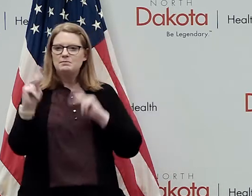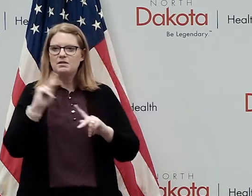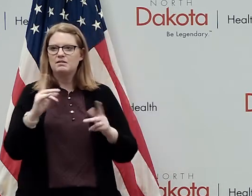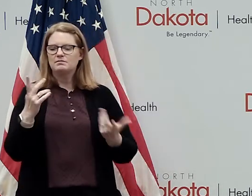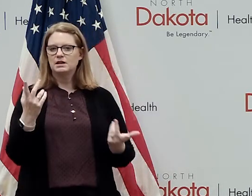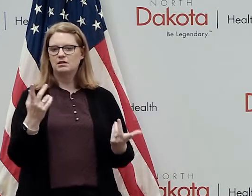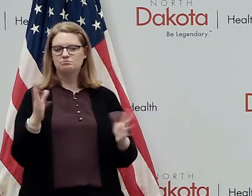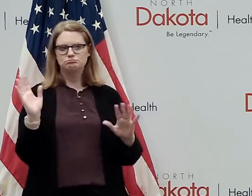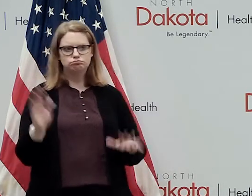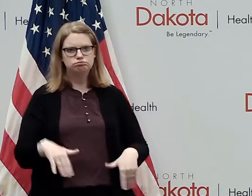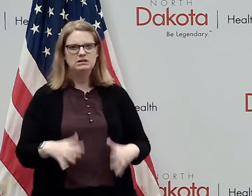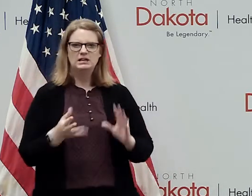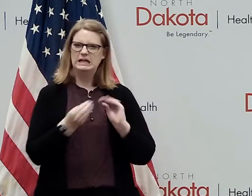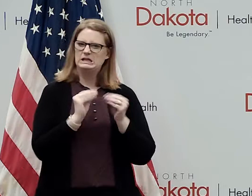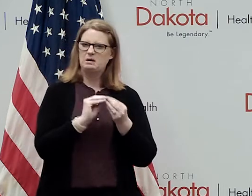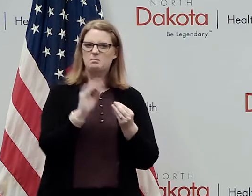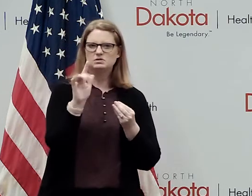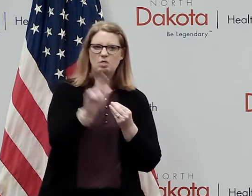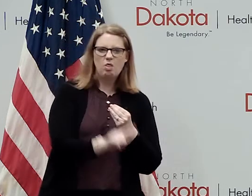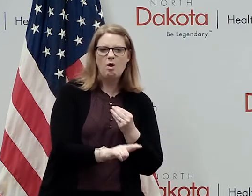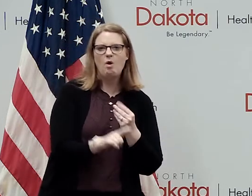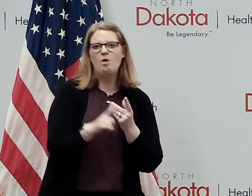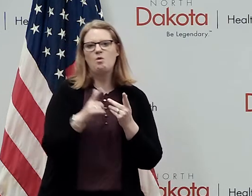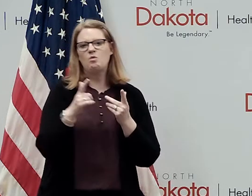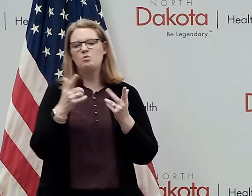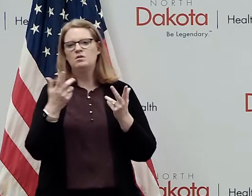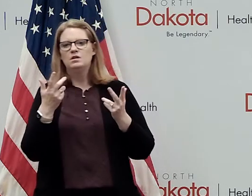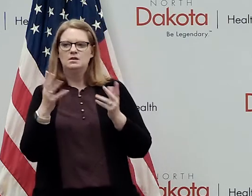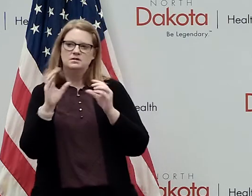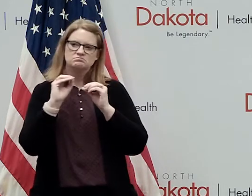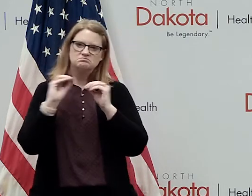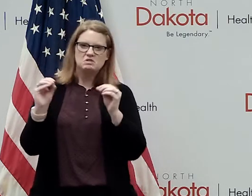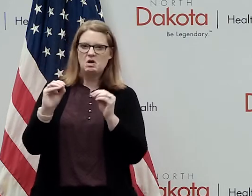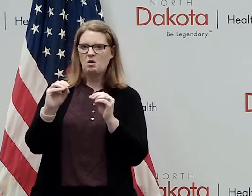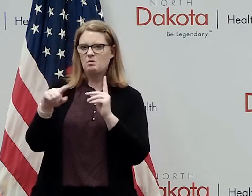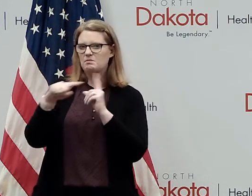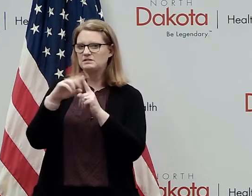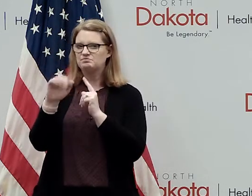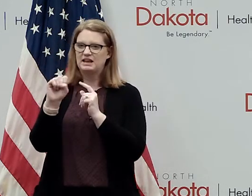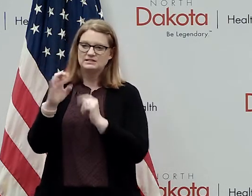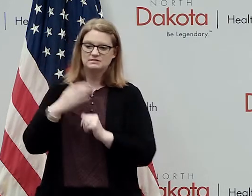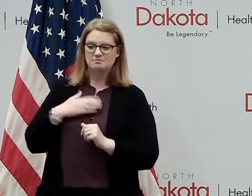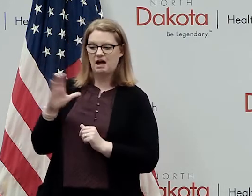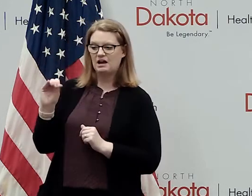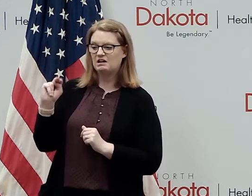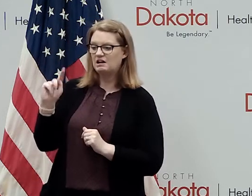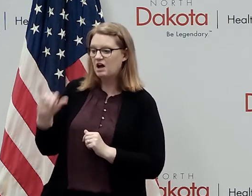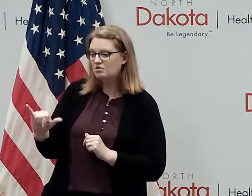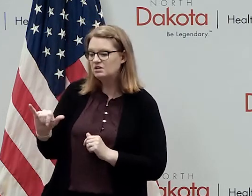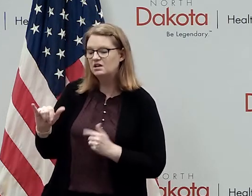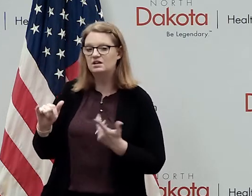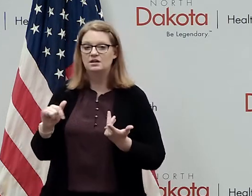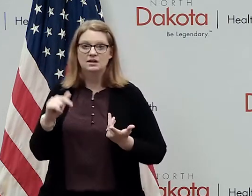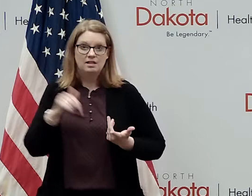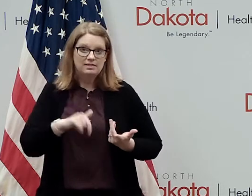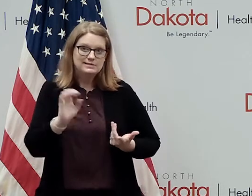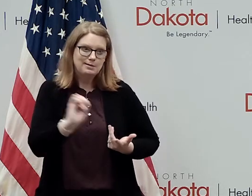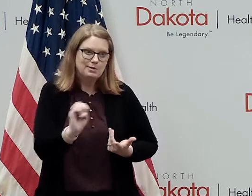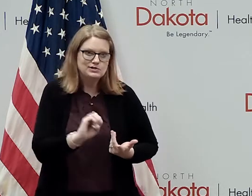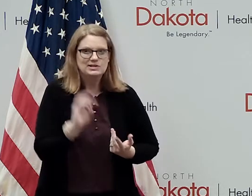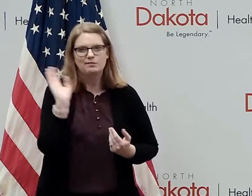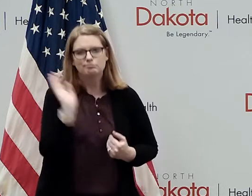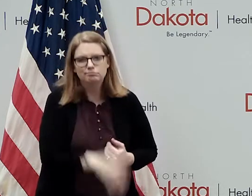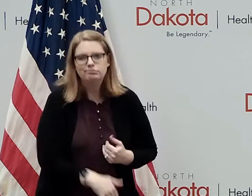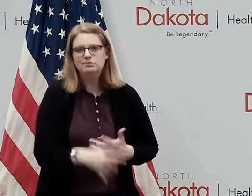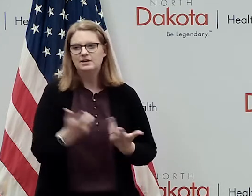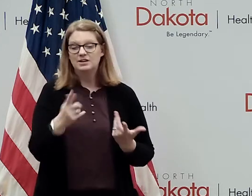thinking that during this pandemic that this is all behind us. There isn't really an emergency. Why did we go through